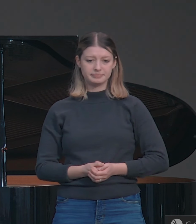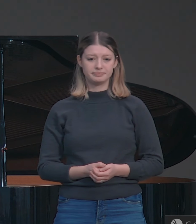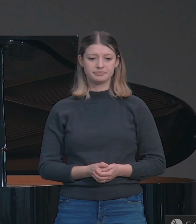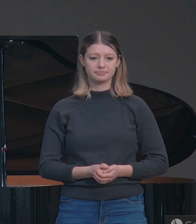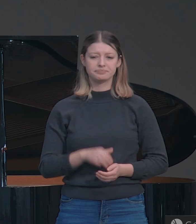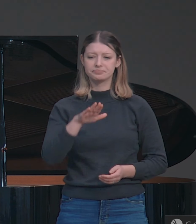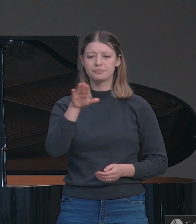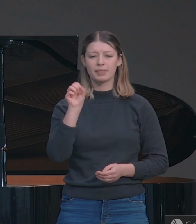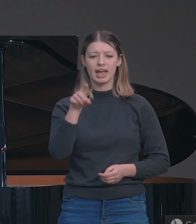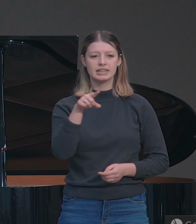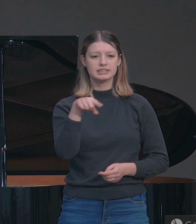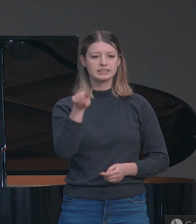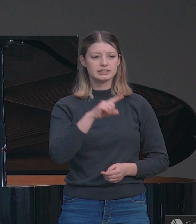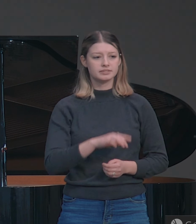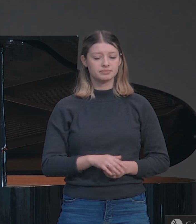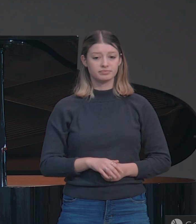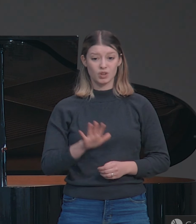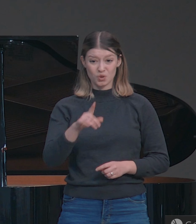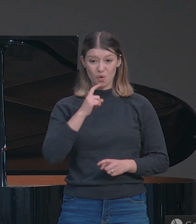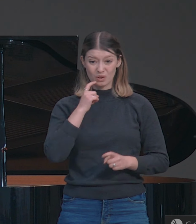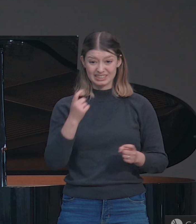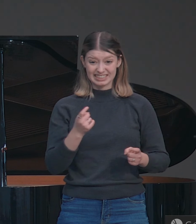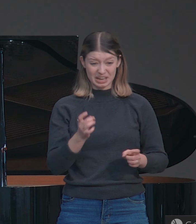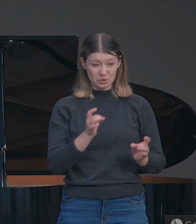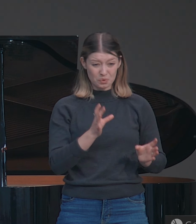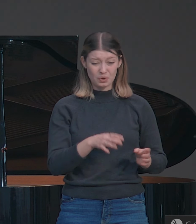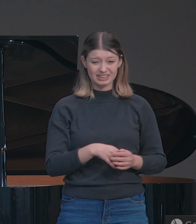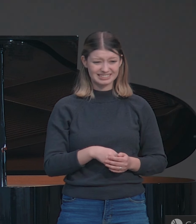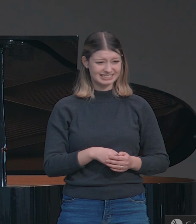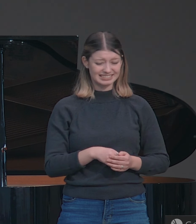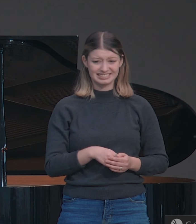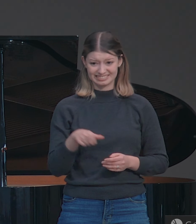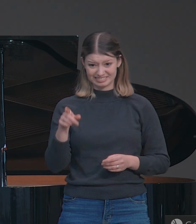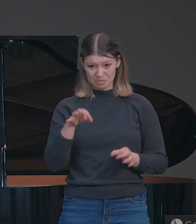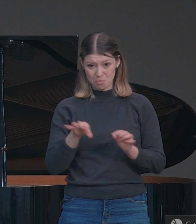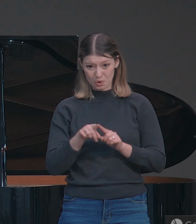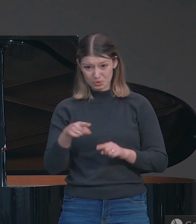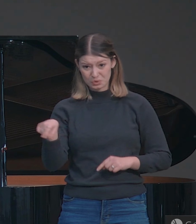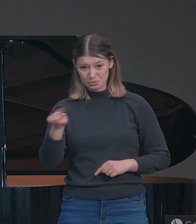So let me ask you, is the seriousness of sin important to you?